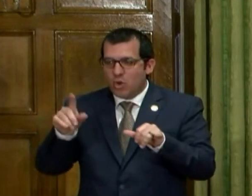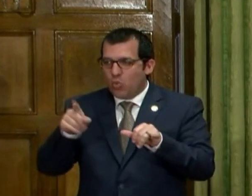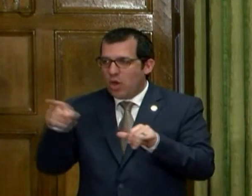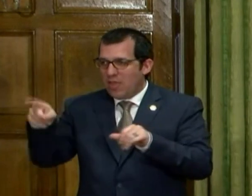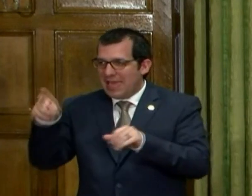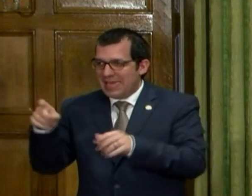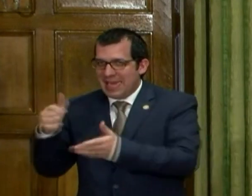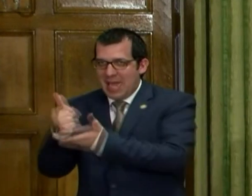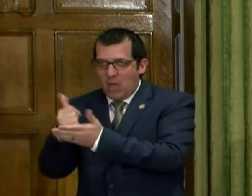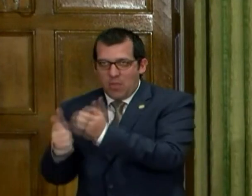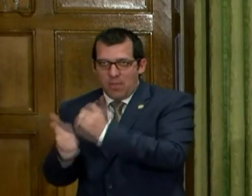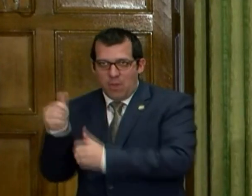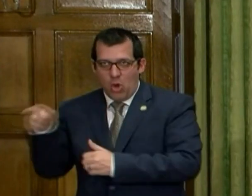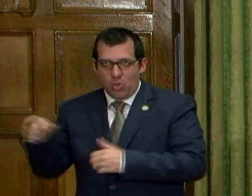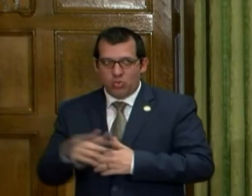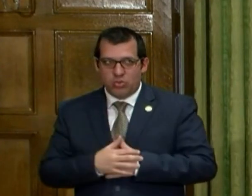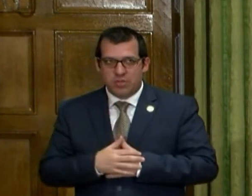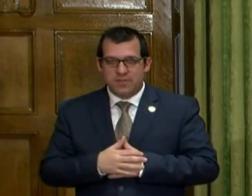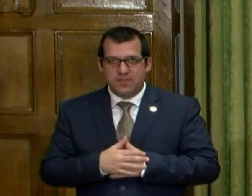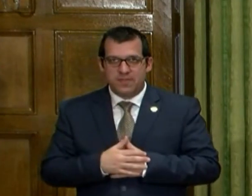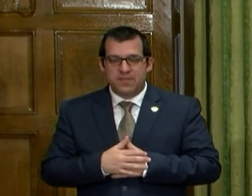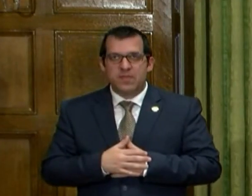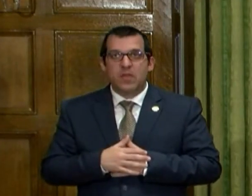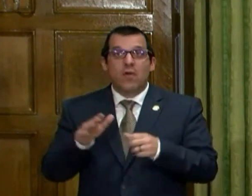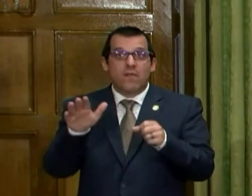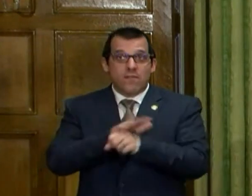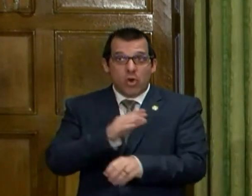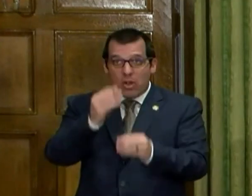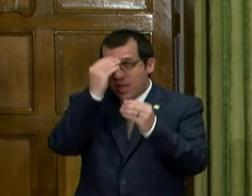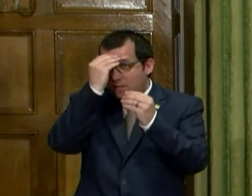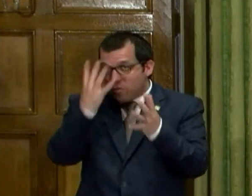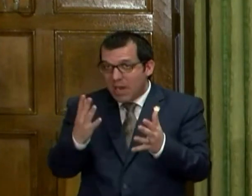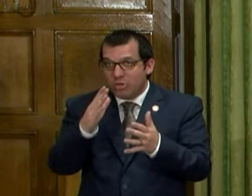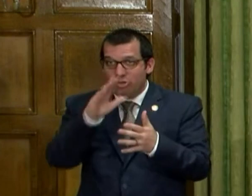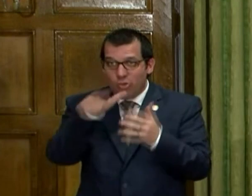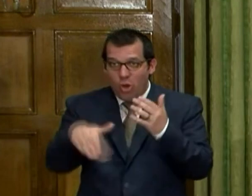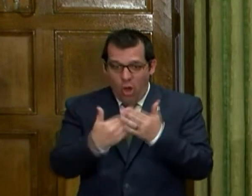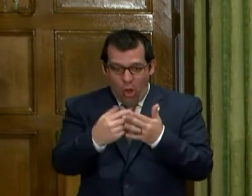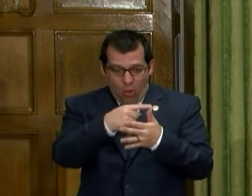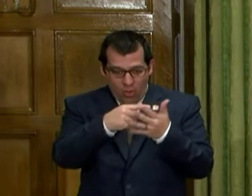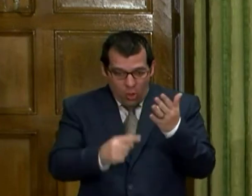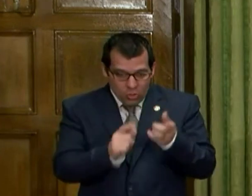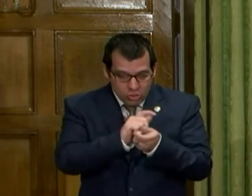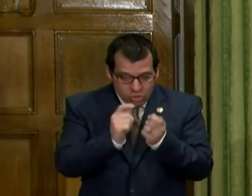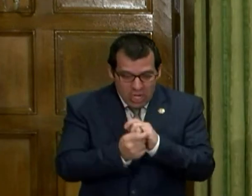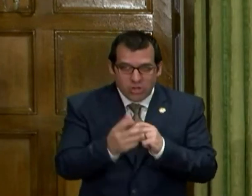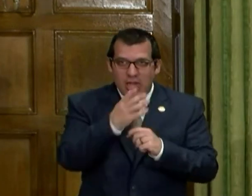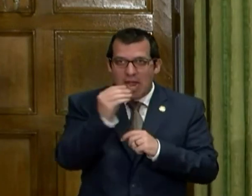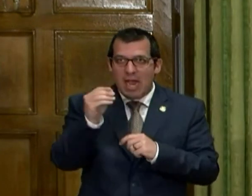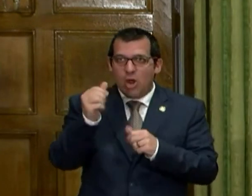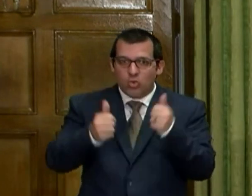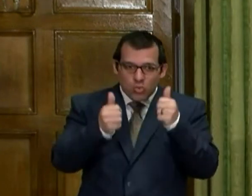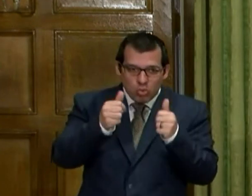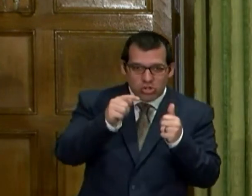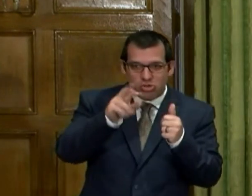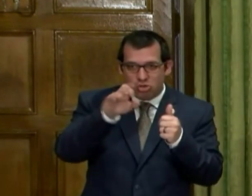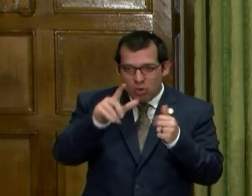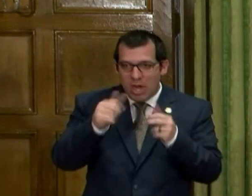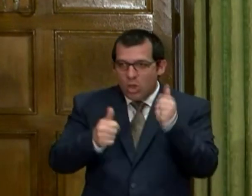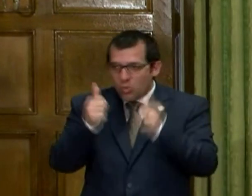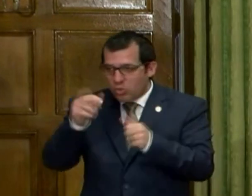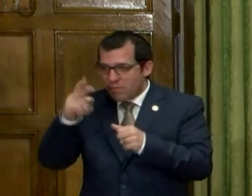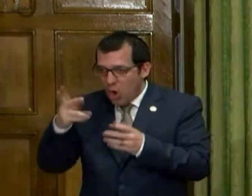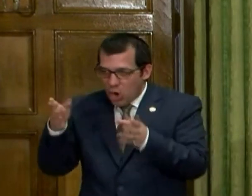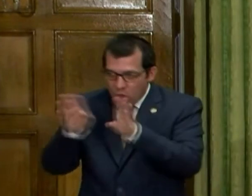needed the most. Full information on all of these changes and full trail and site closings will